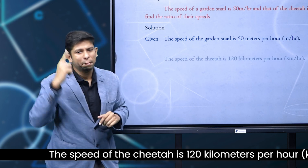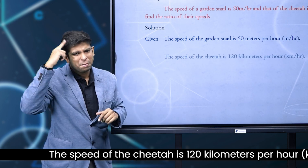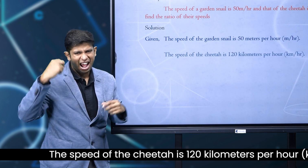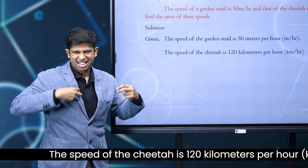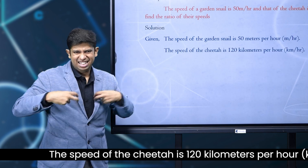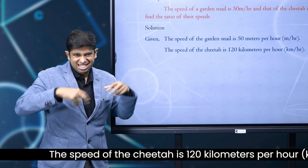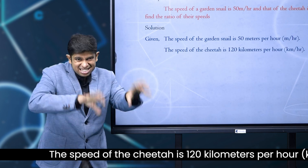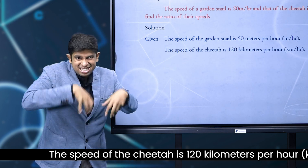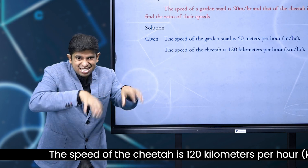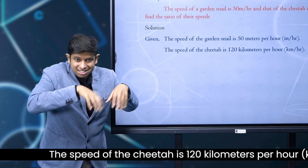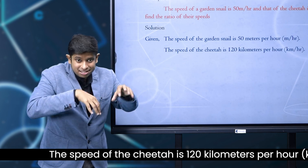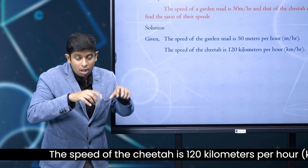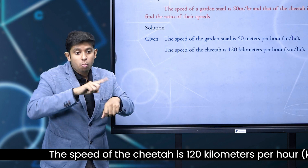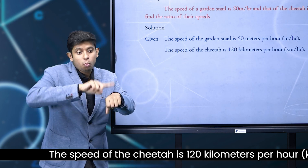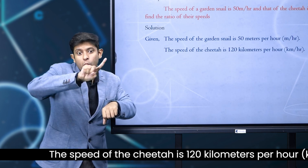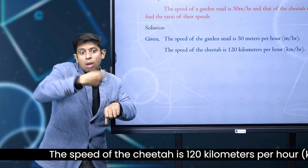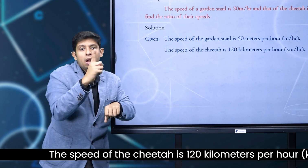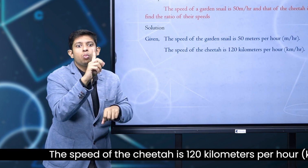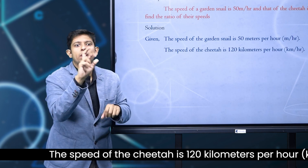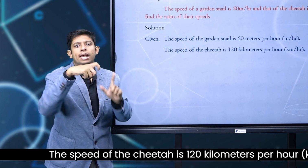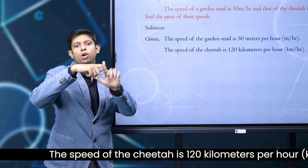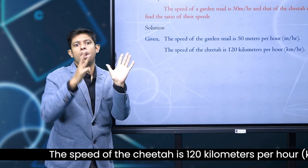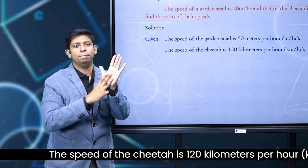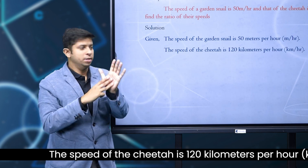The speed of the cheetah is 120 kilometers per hour.